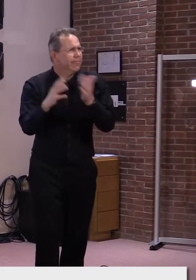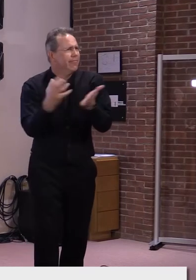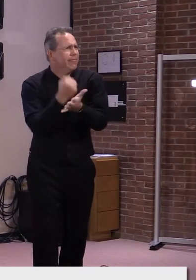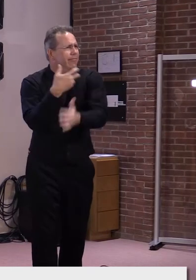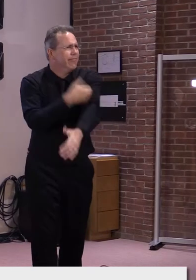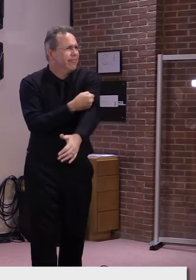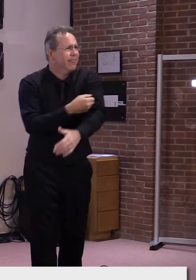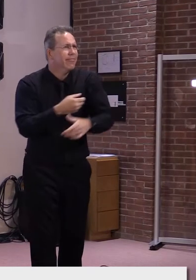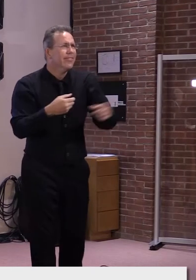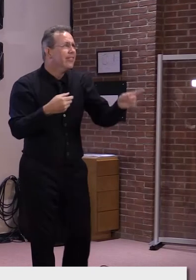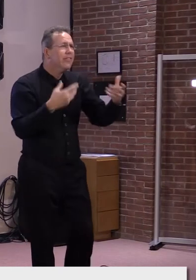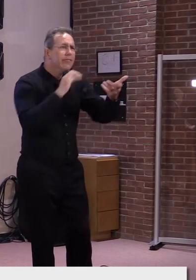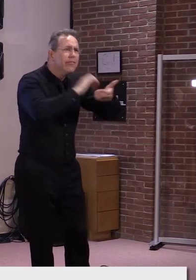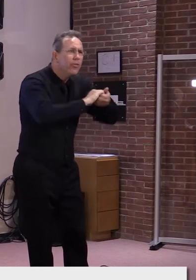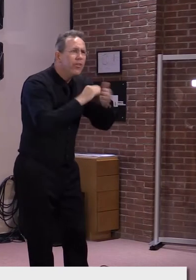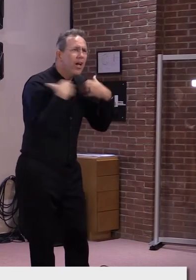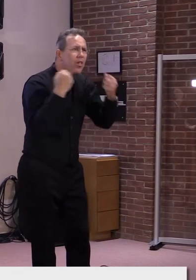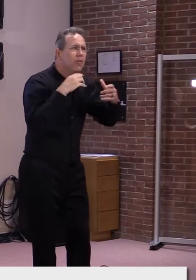to